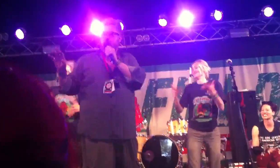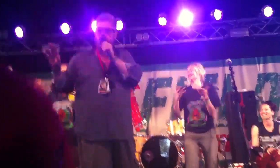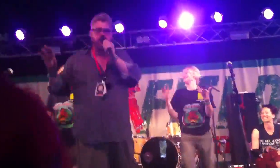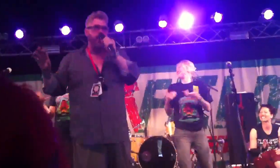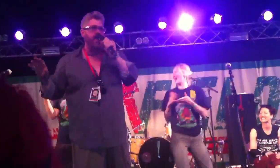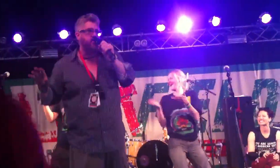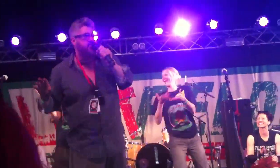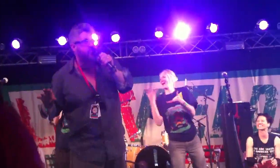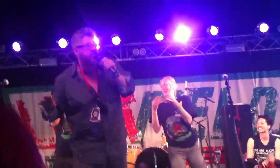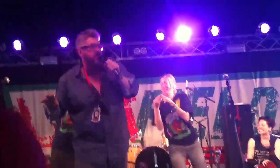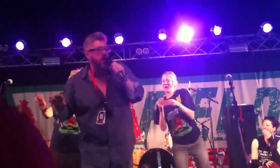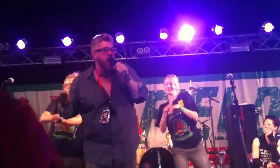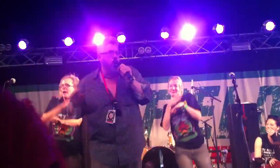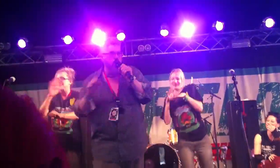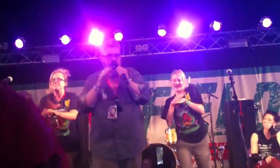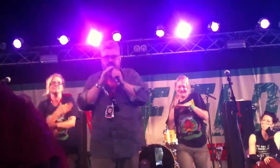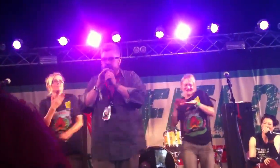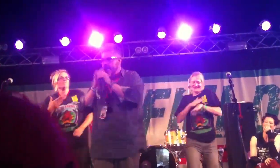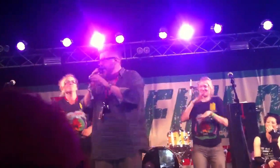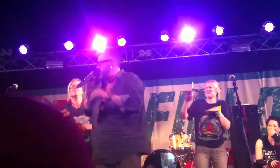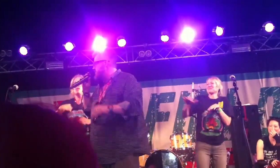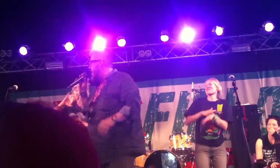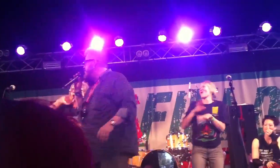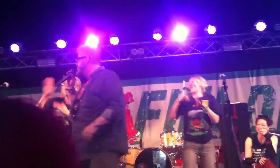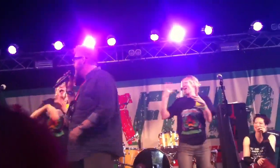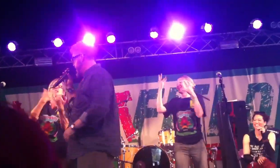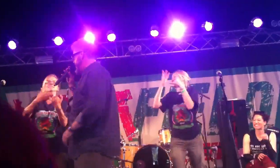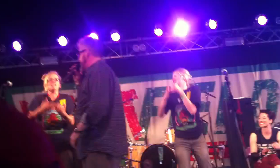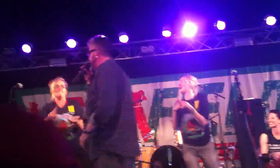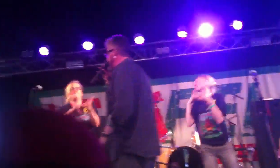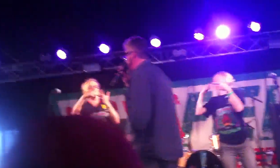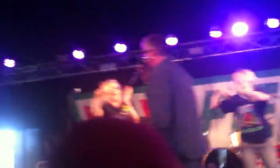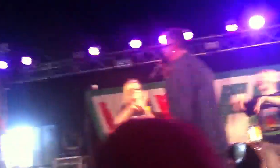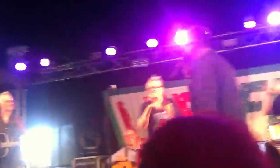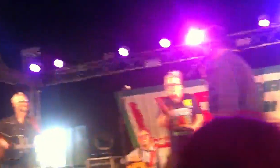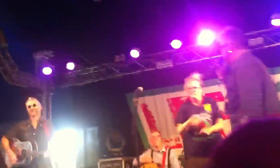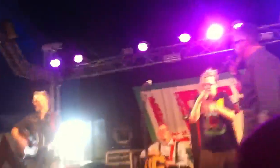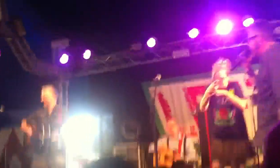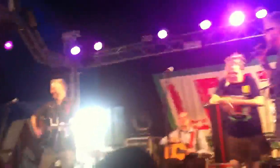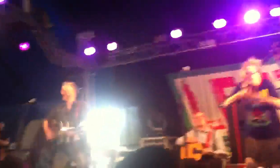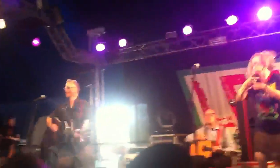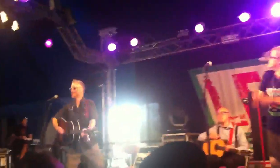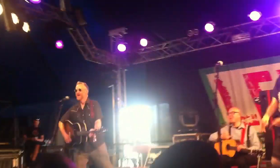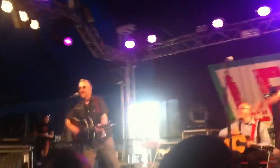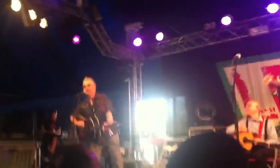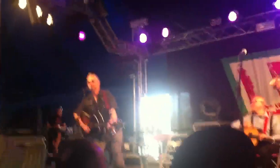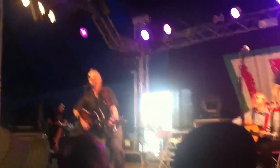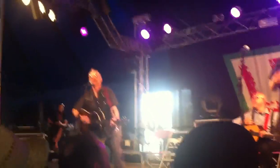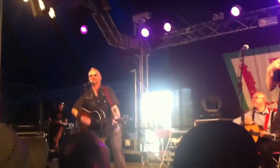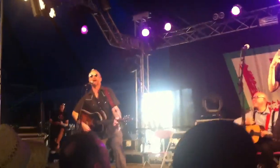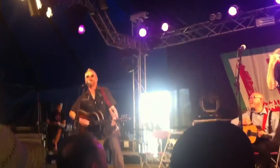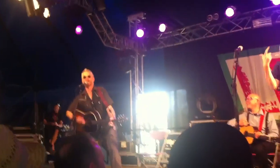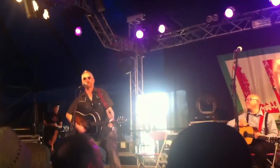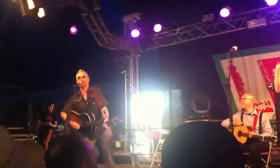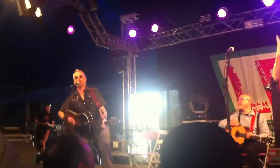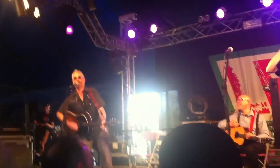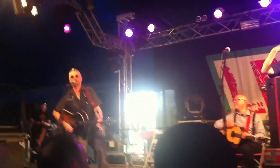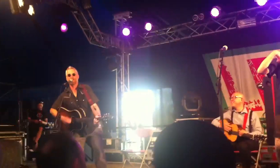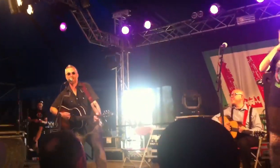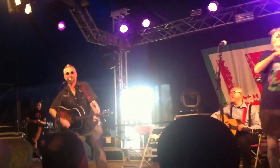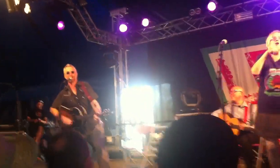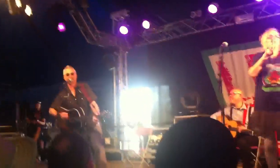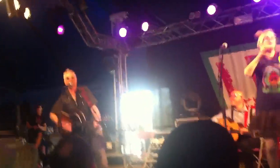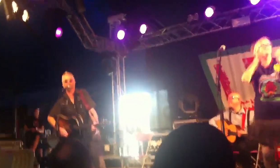with those pets or they'll end up down the vets. Come on, Bill. I look like